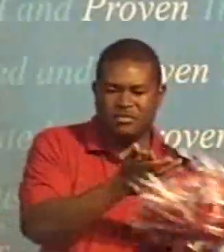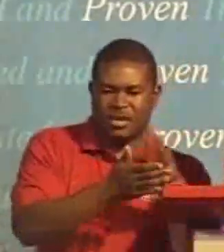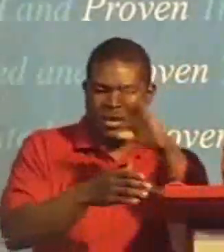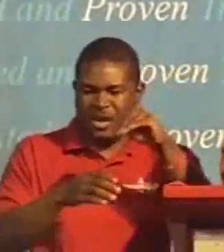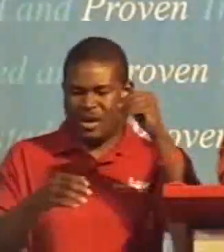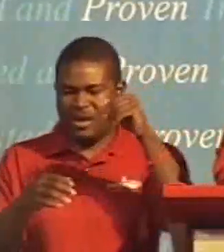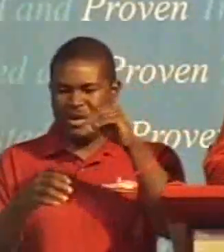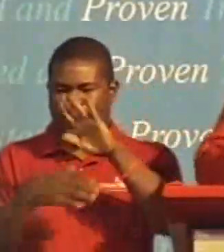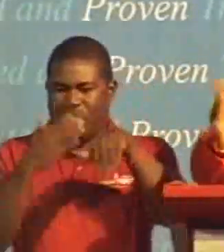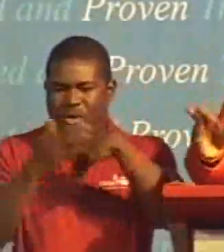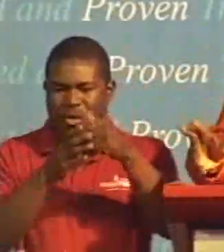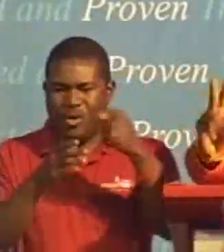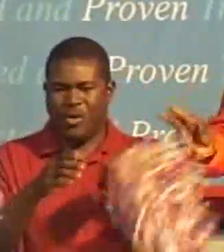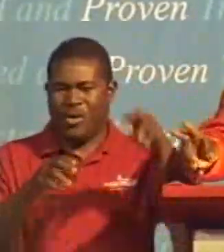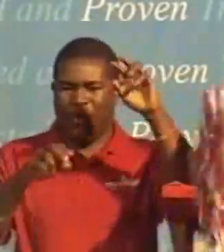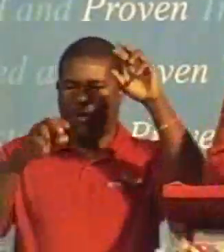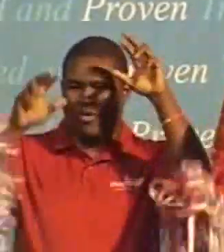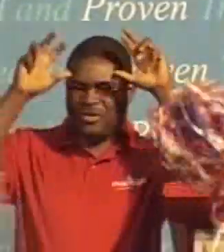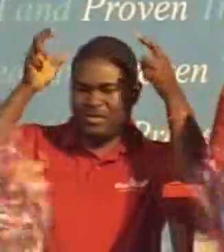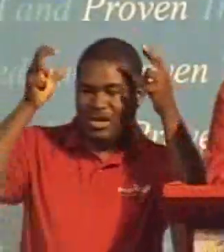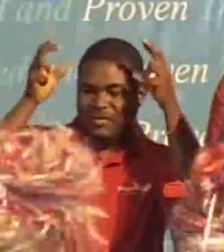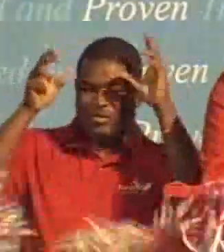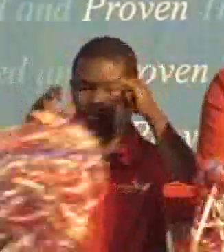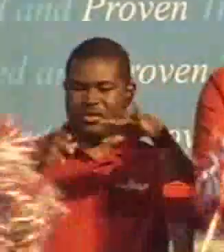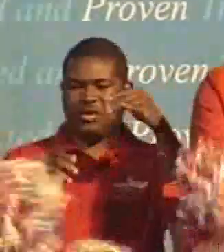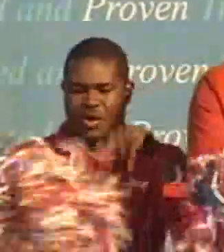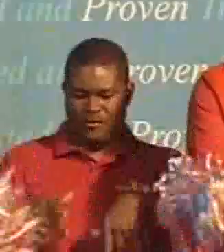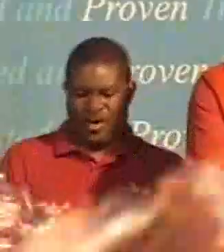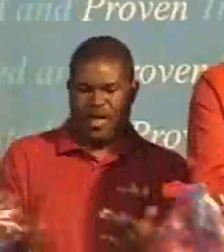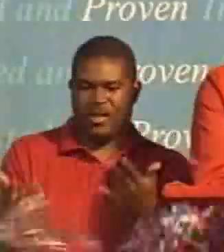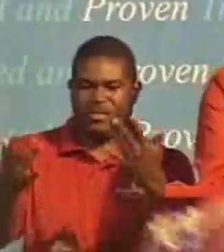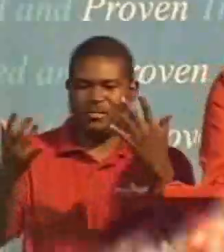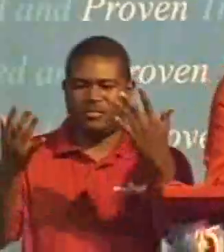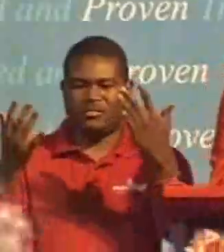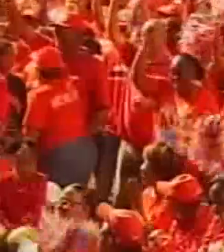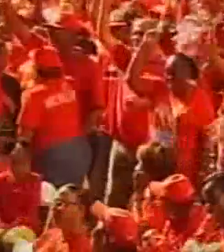all the demons and the devils of the hell.